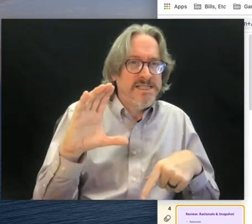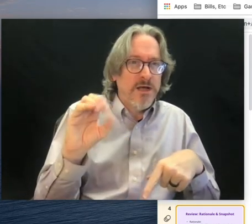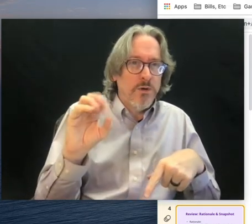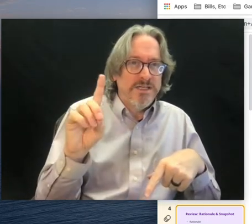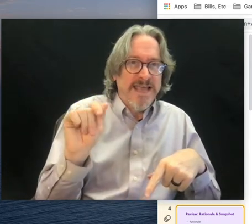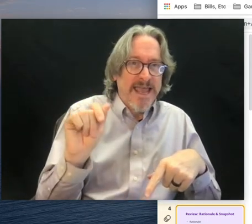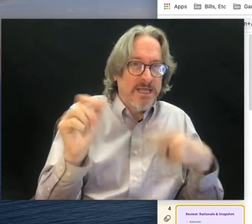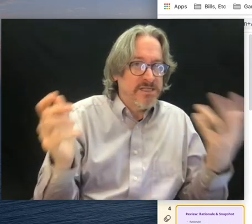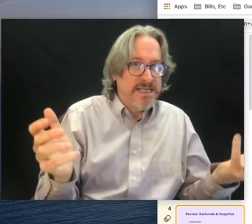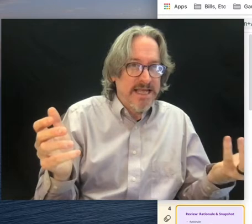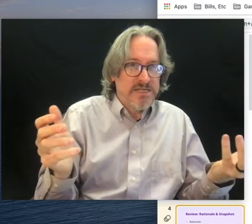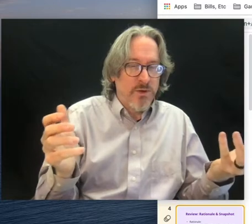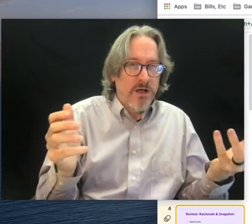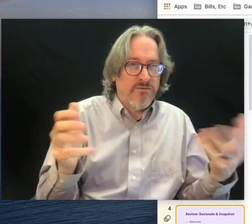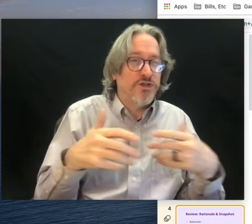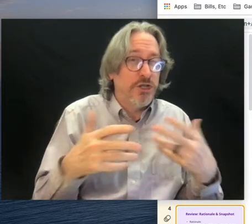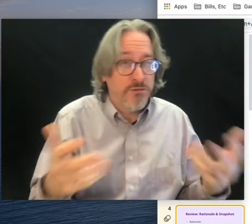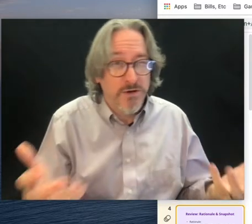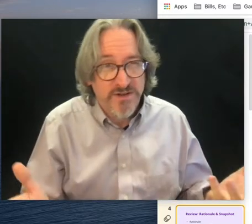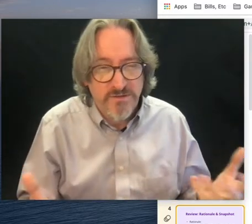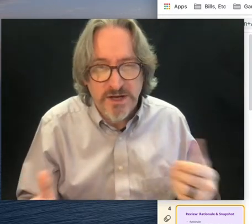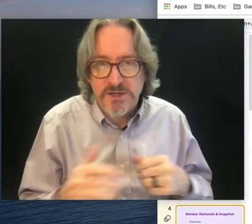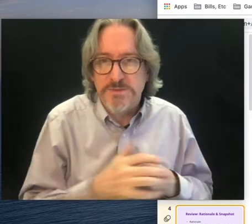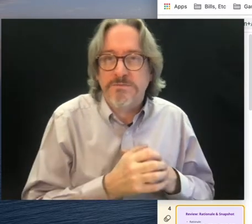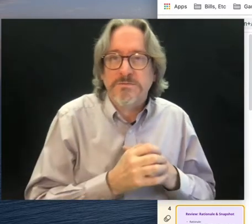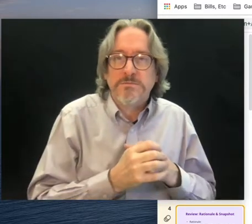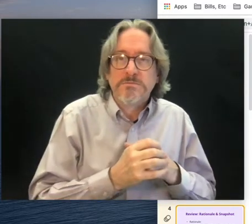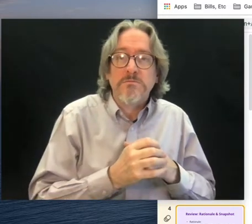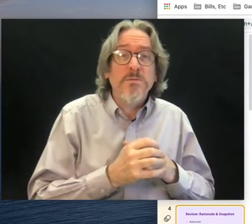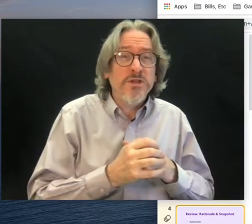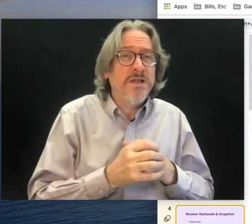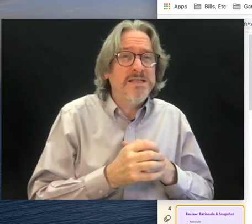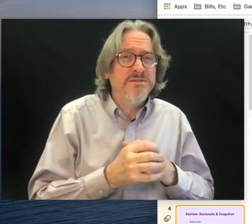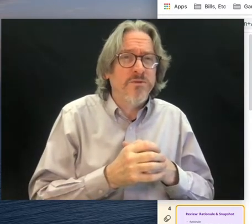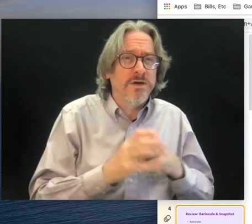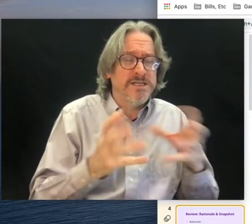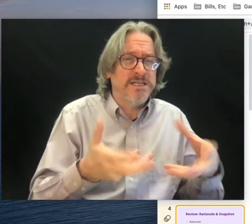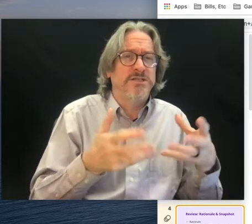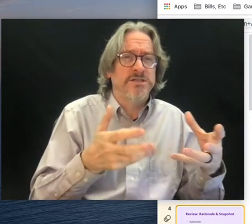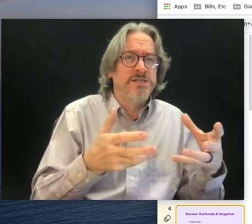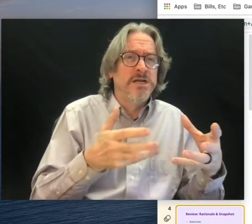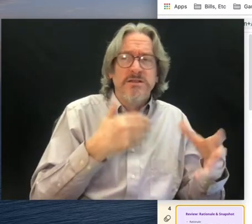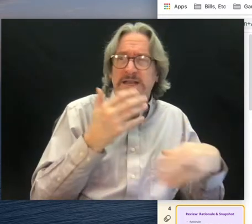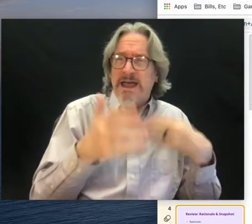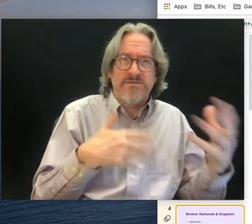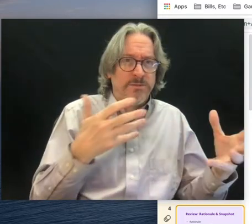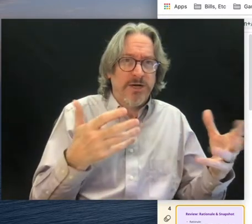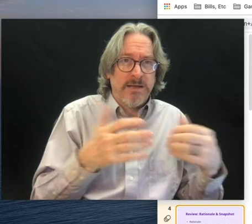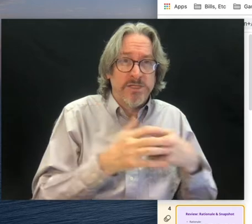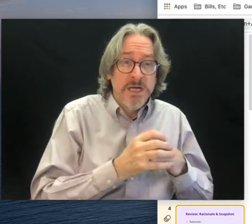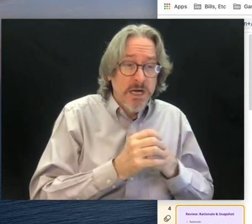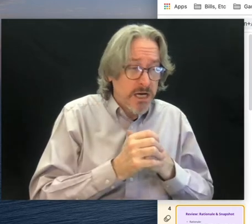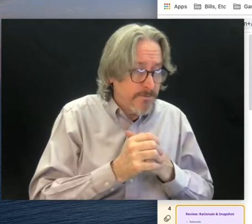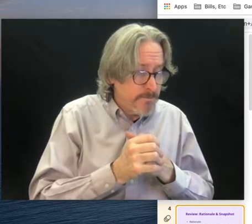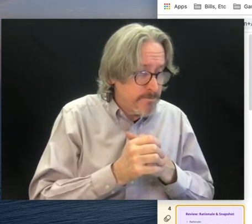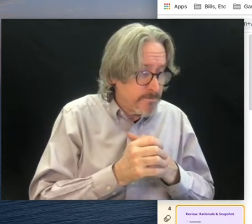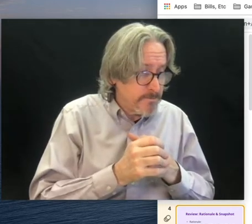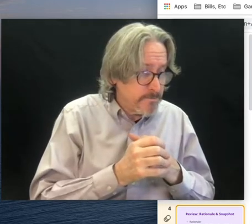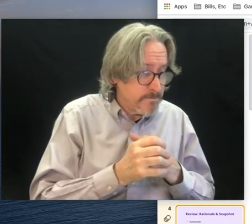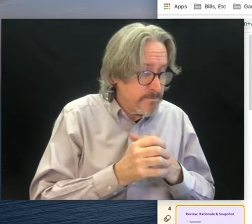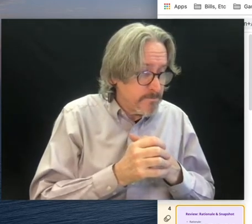or CODA, you'll see that as well for children of deaf adults. But there are lots of organizations that have summer camps,